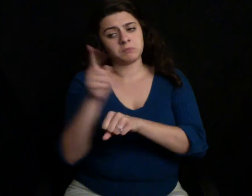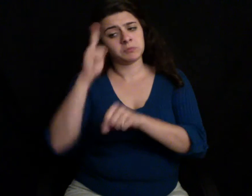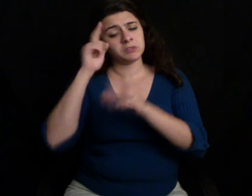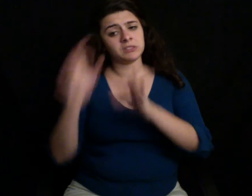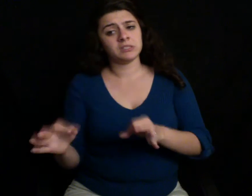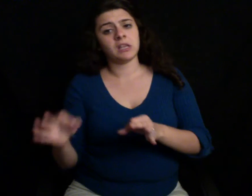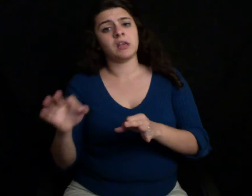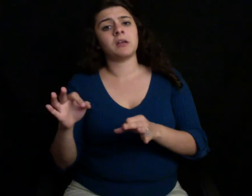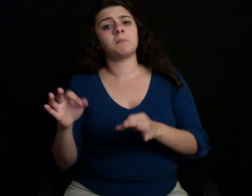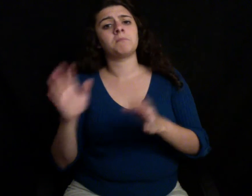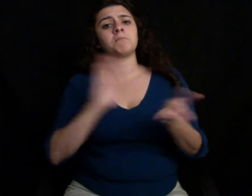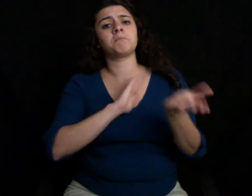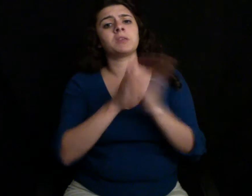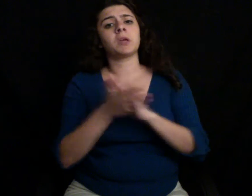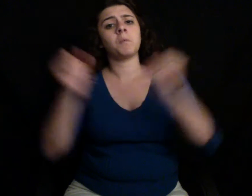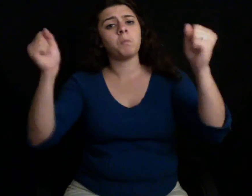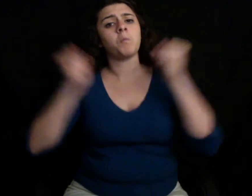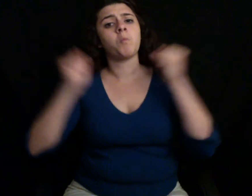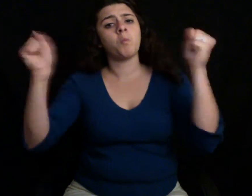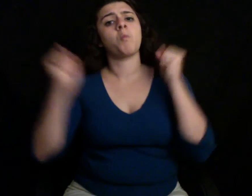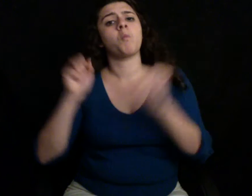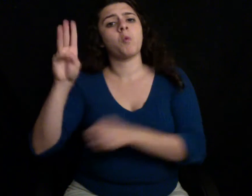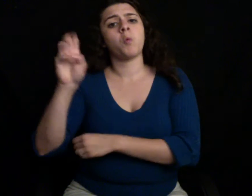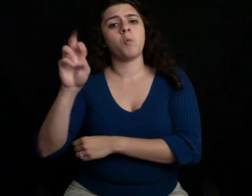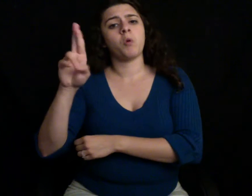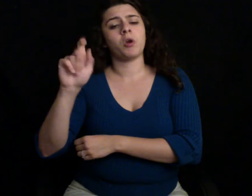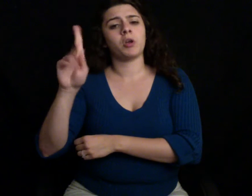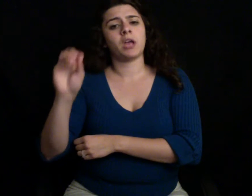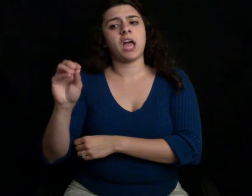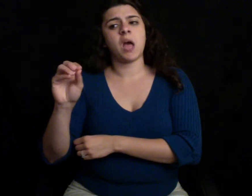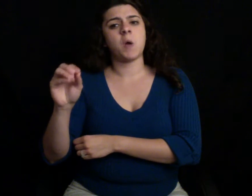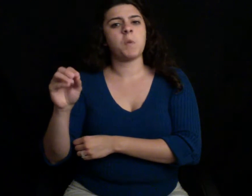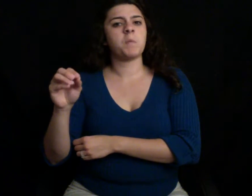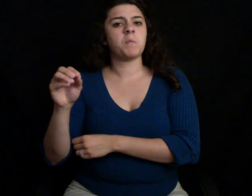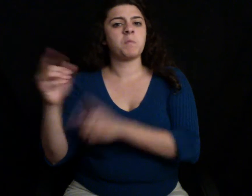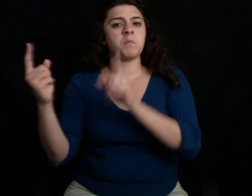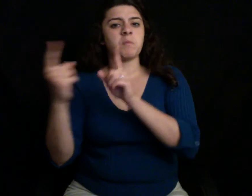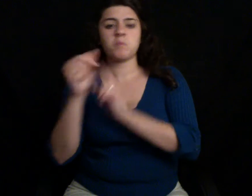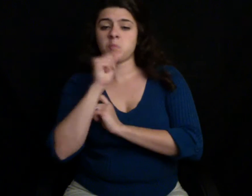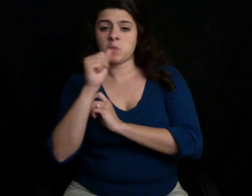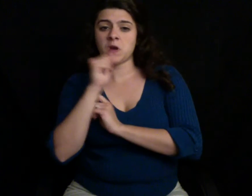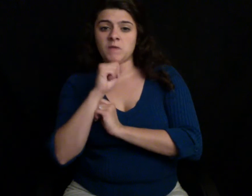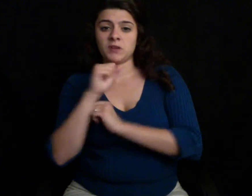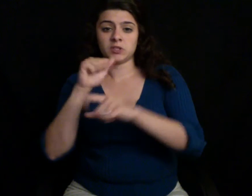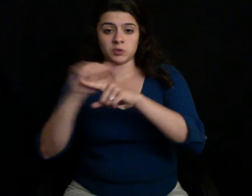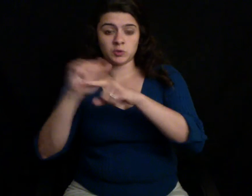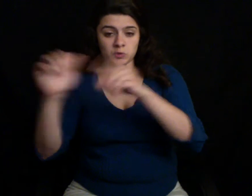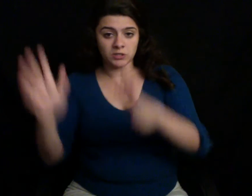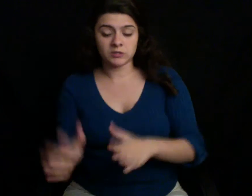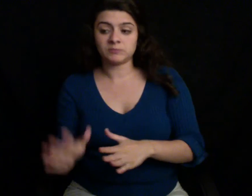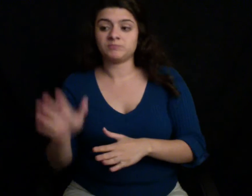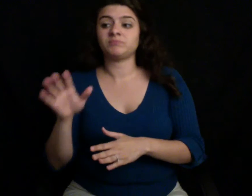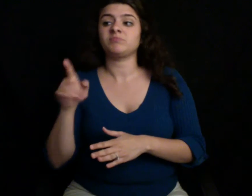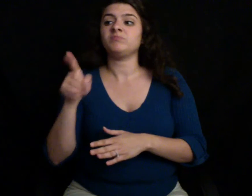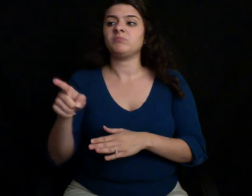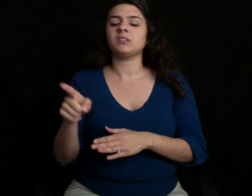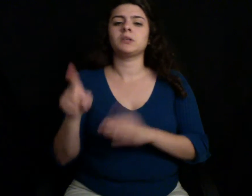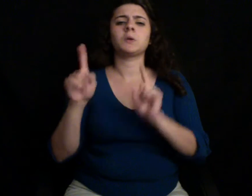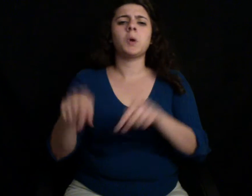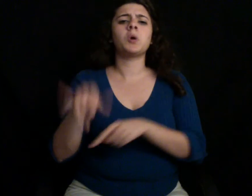started to make workout videos to help teach his clients. This would bring him to a little site called YouTube. I was going on MySpace, and